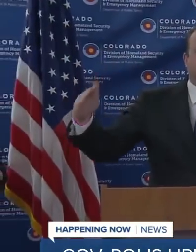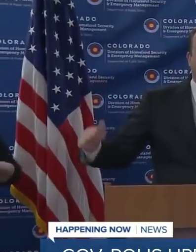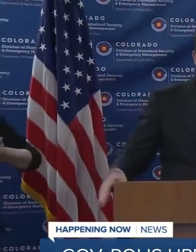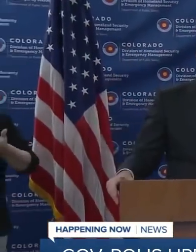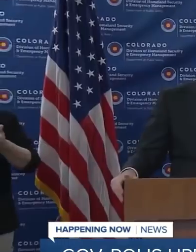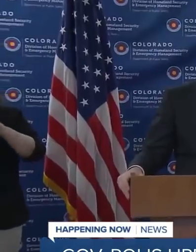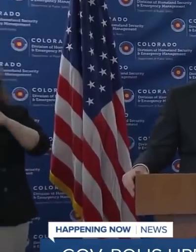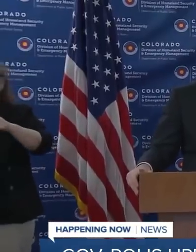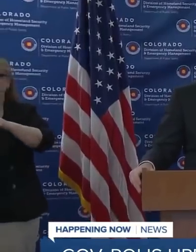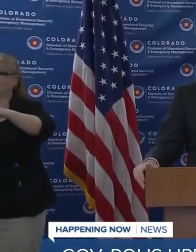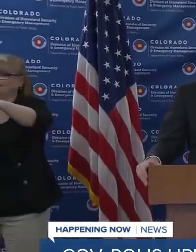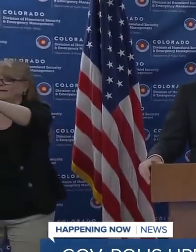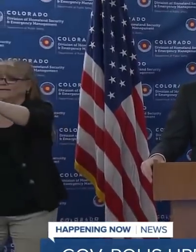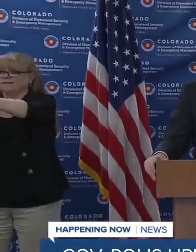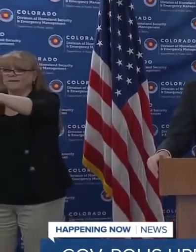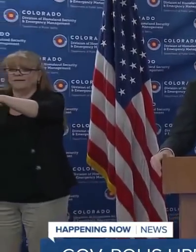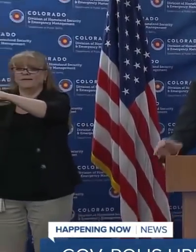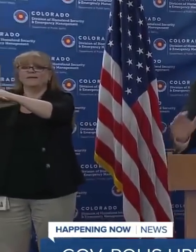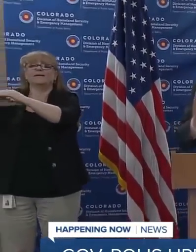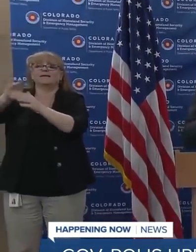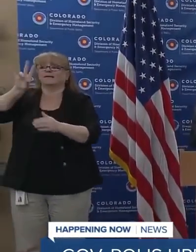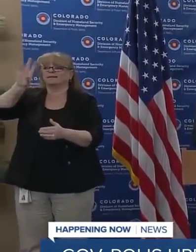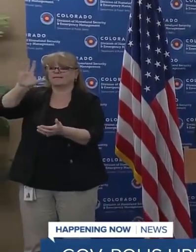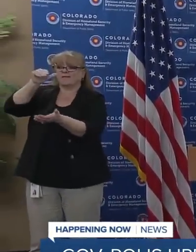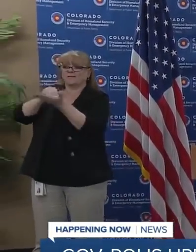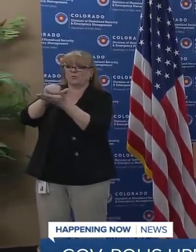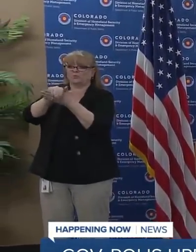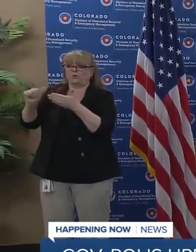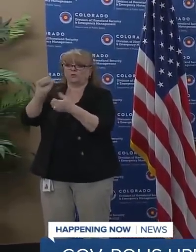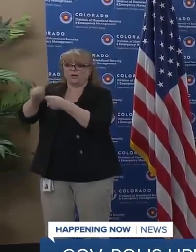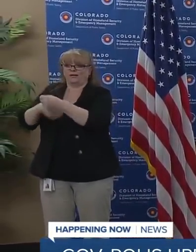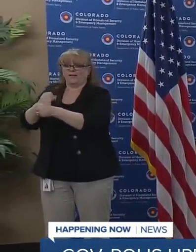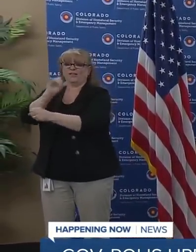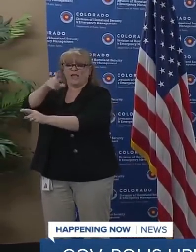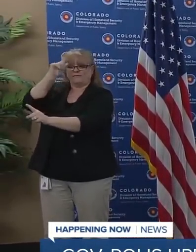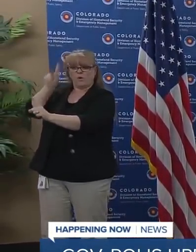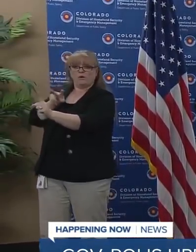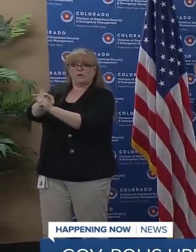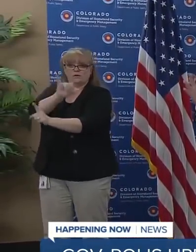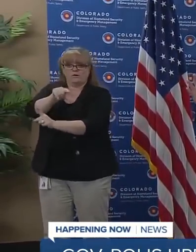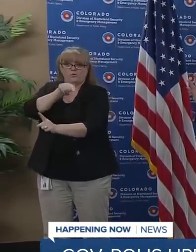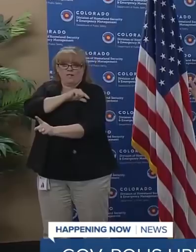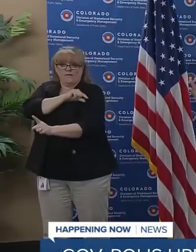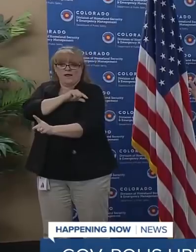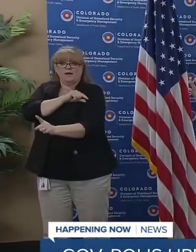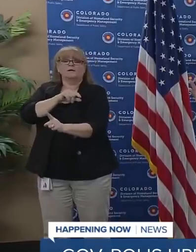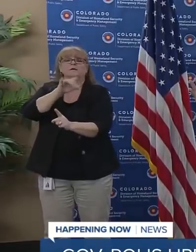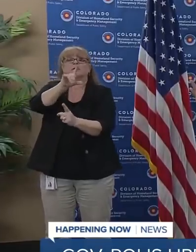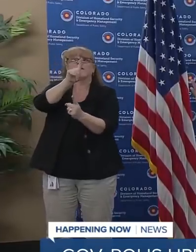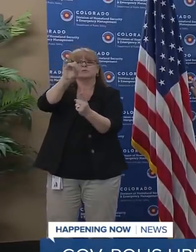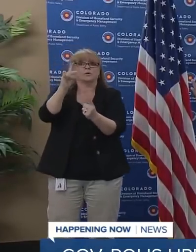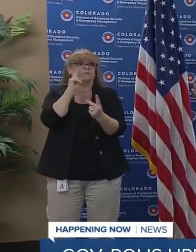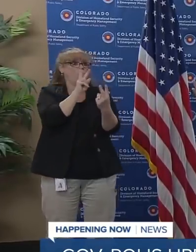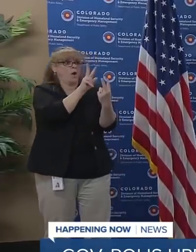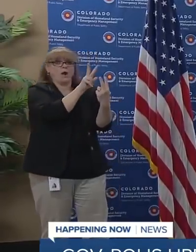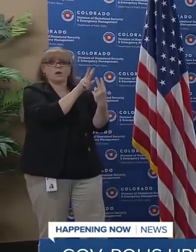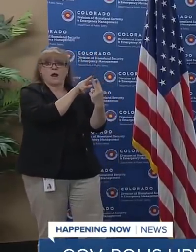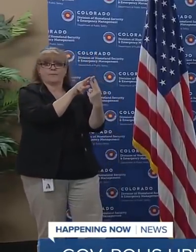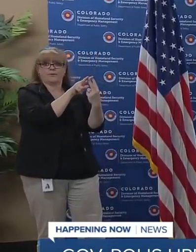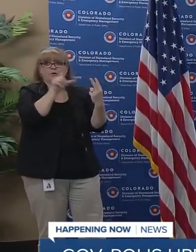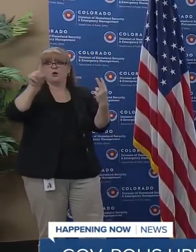where you get some money up to about $100,000 in income. For a couple, that means you get this up to $150,000 in income. That means